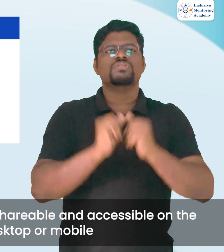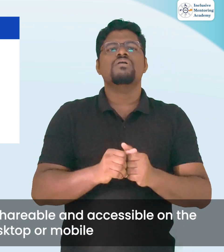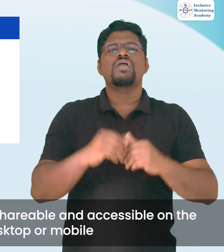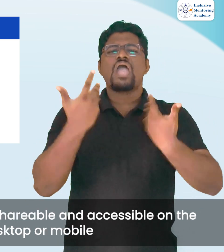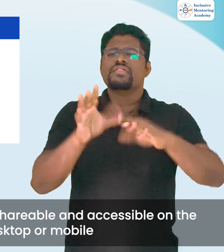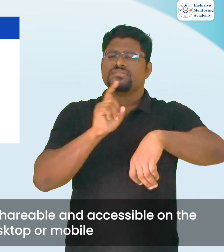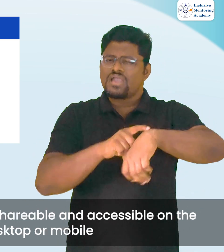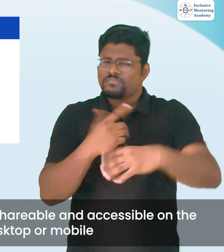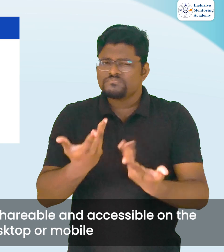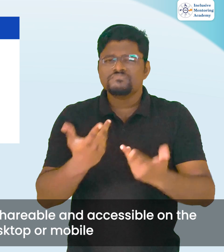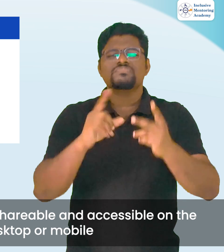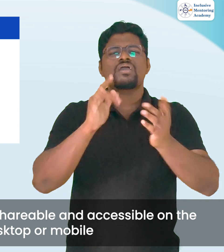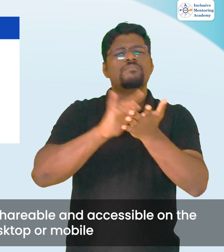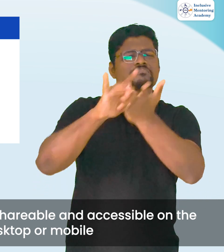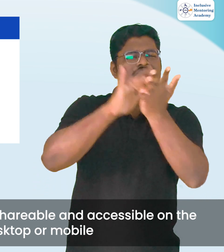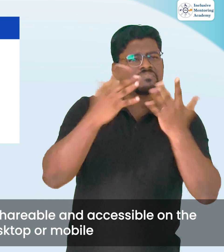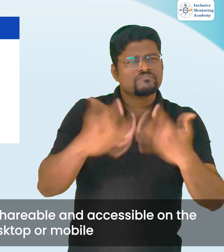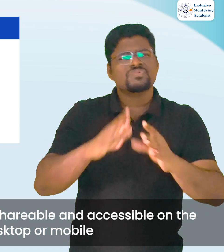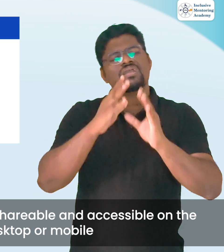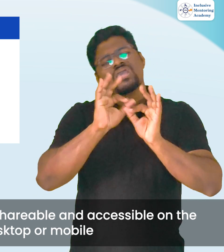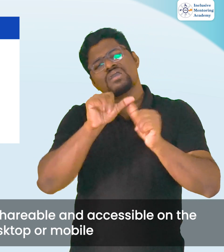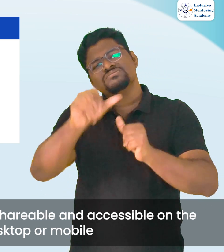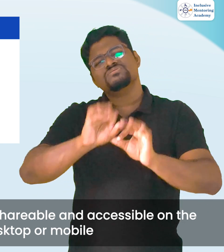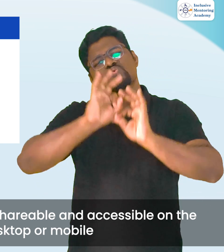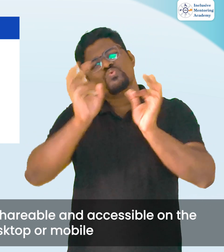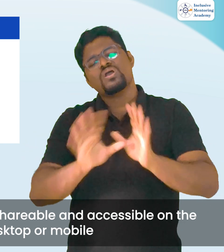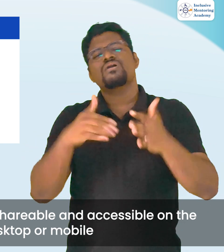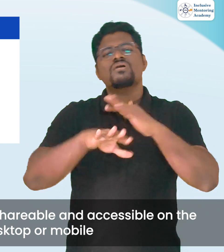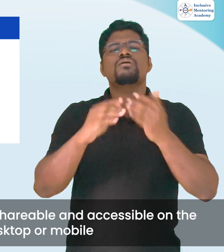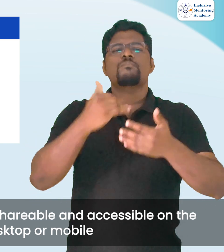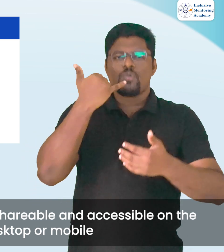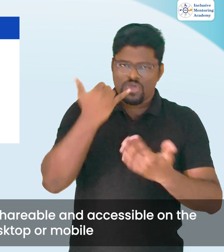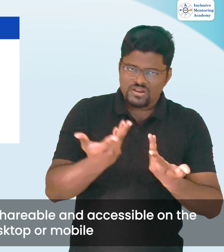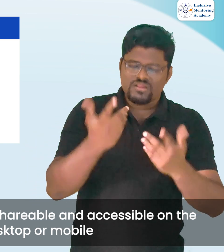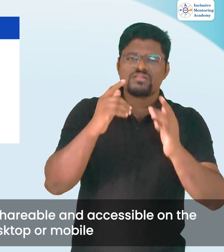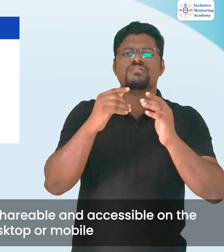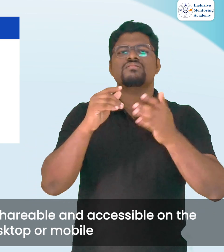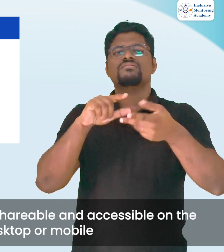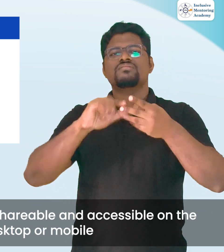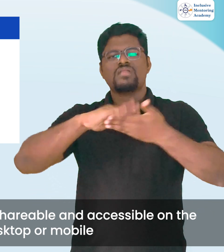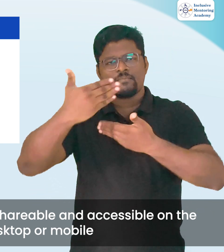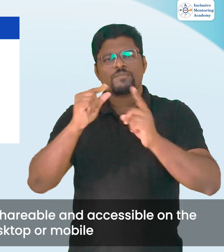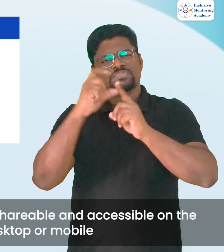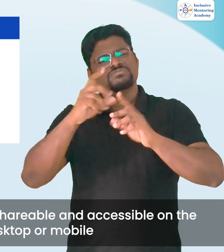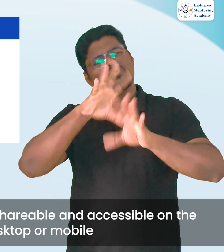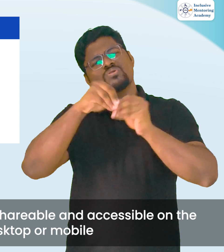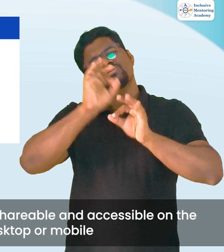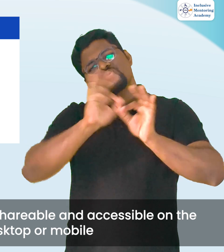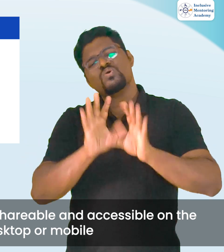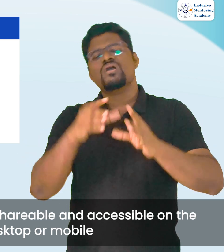Number 2. Anytime, anywhere usage. Shareable and accessible. On the move using desktop